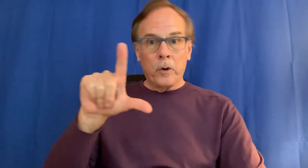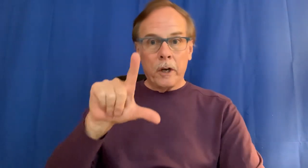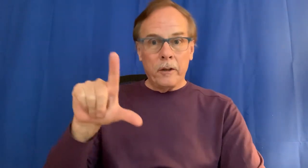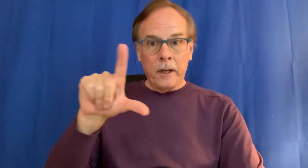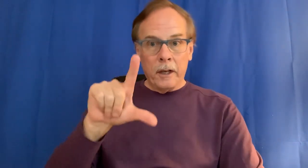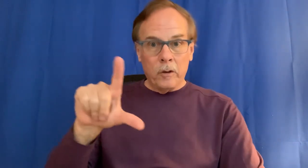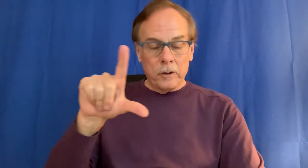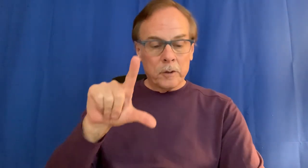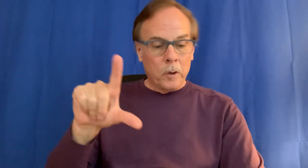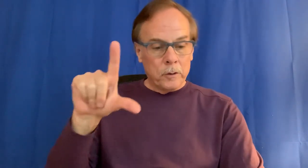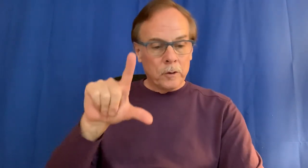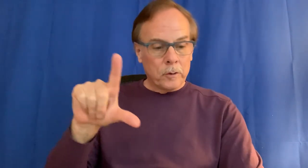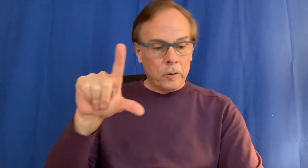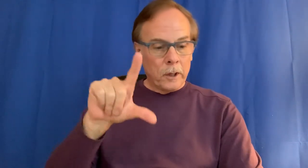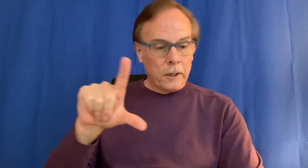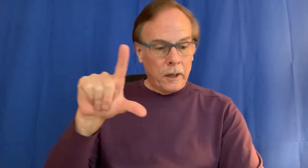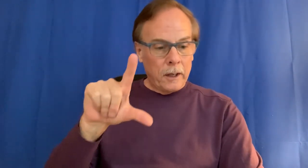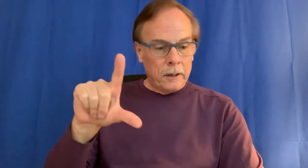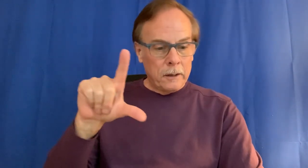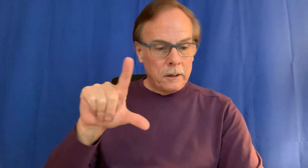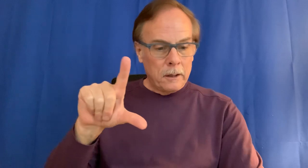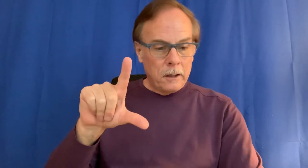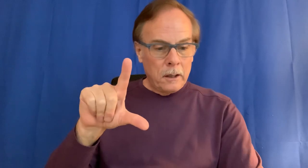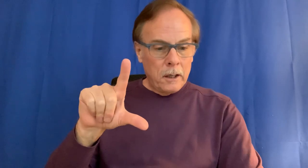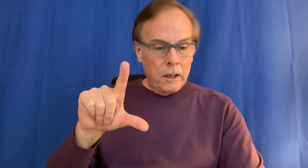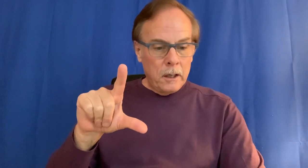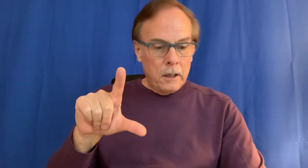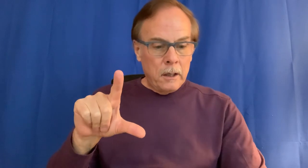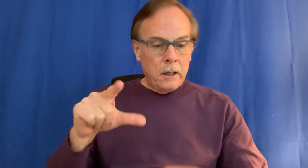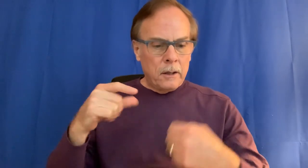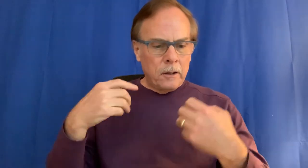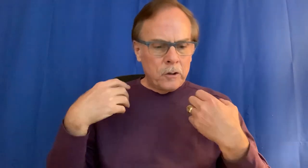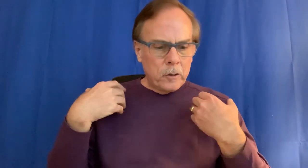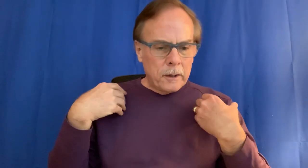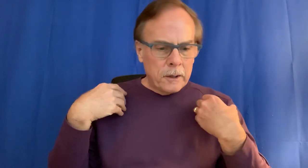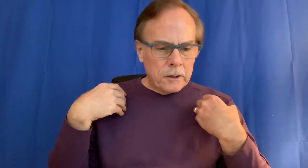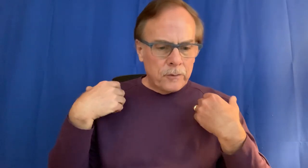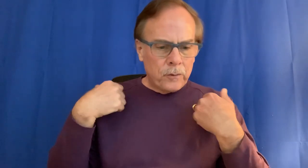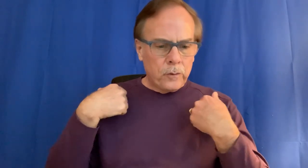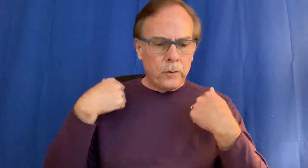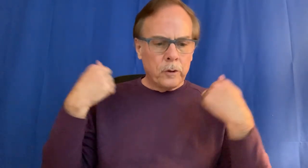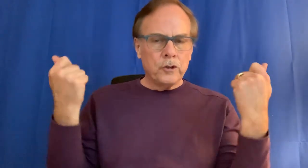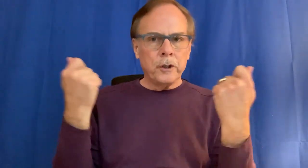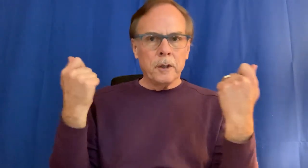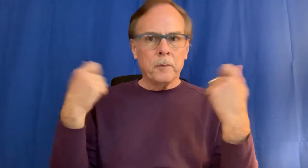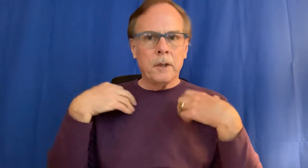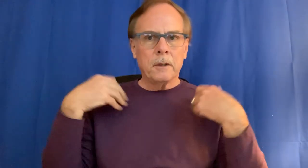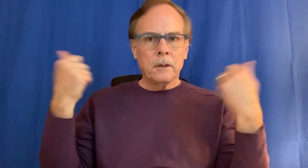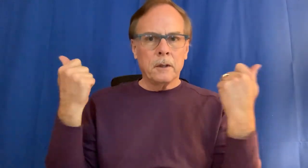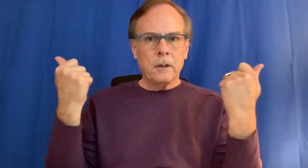Library. The L in a small circle like that. And they're doing this for gym.